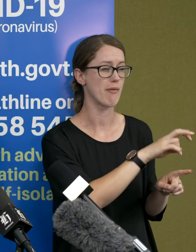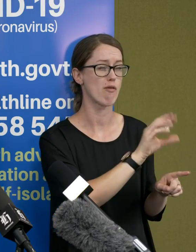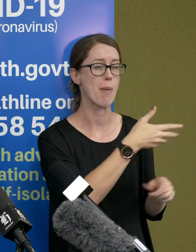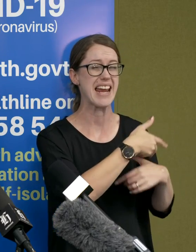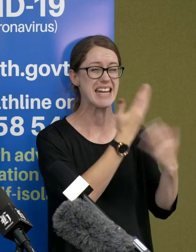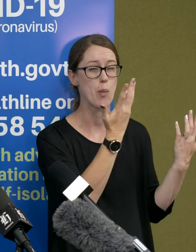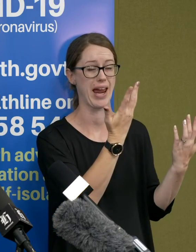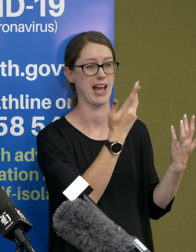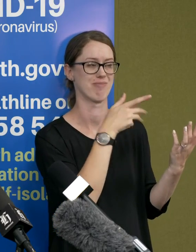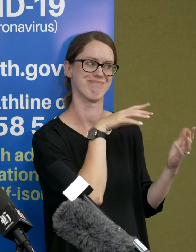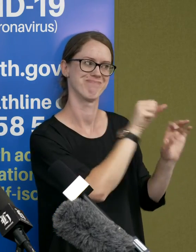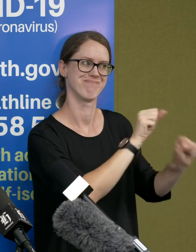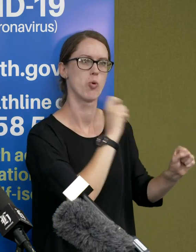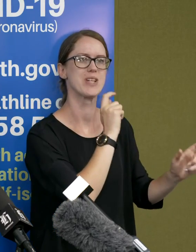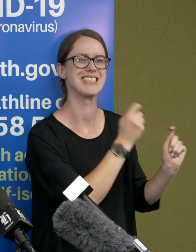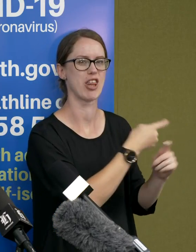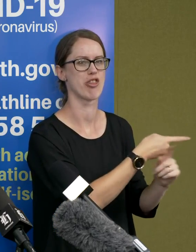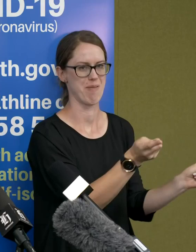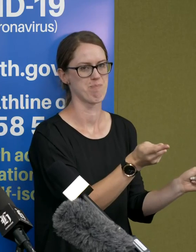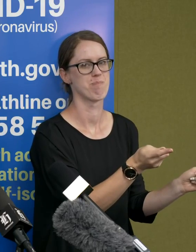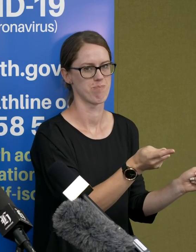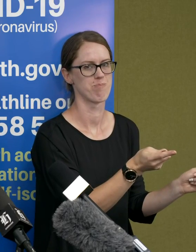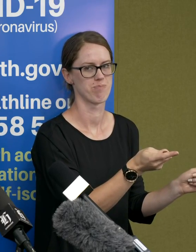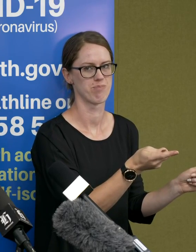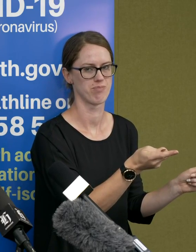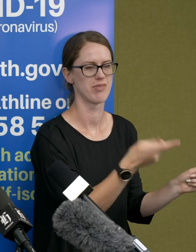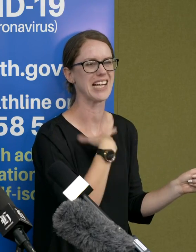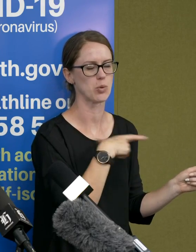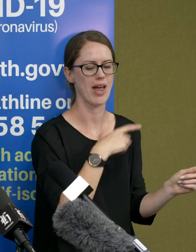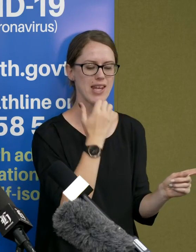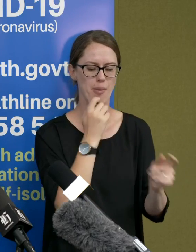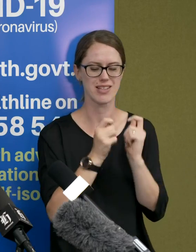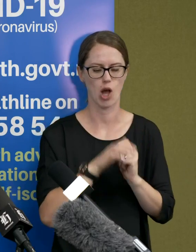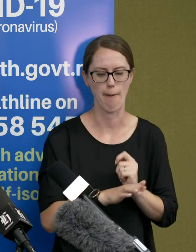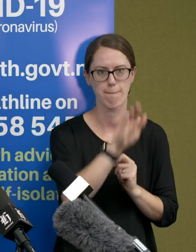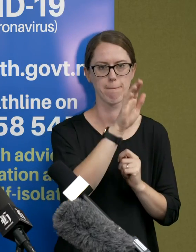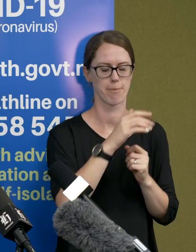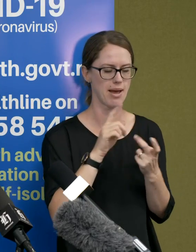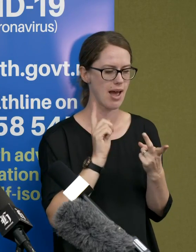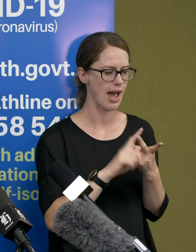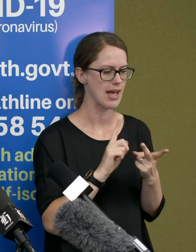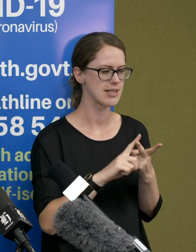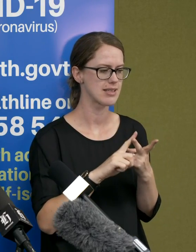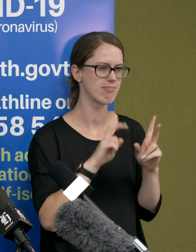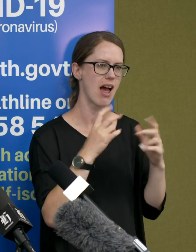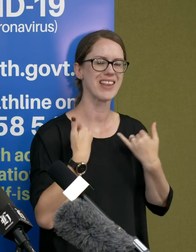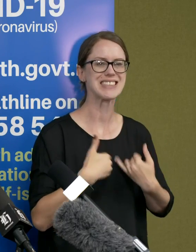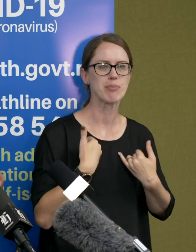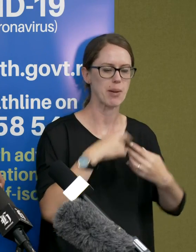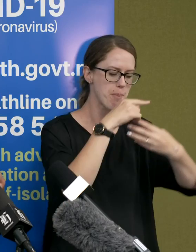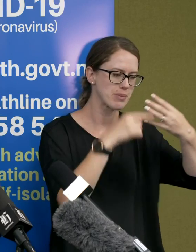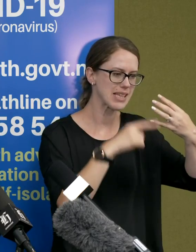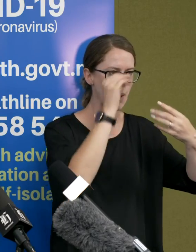anywhere, then that is the major contributor to the increase in testing, and also because the symptom cluster can